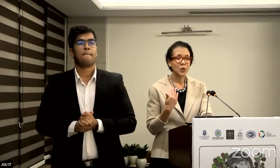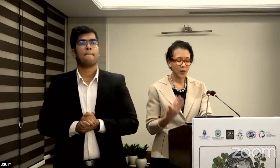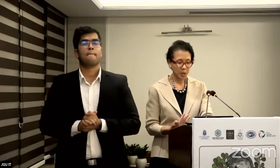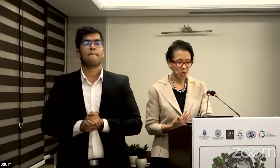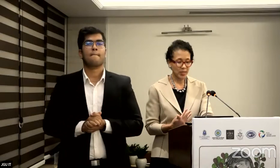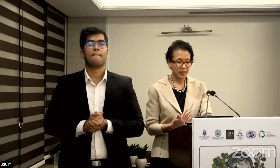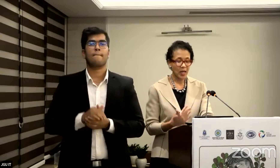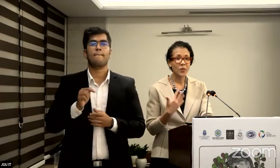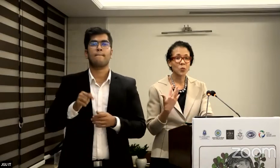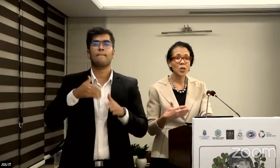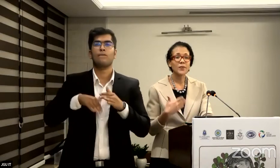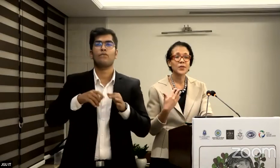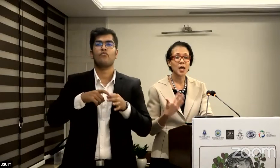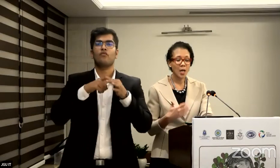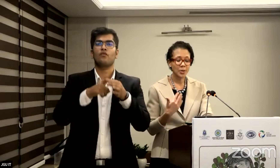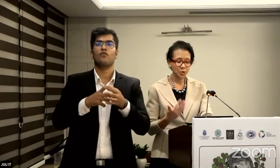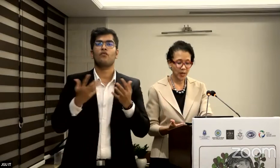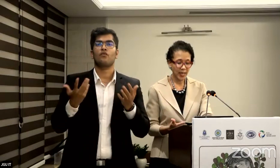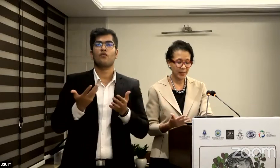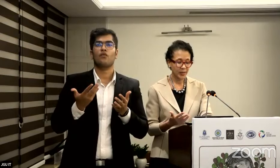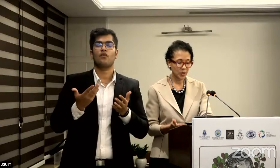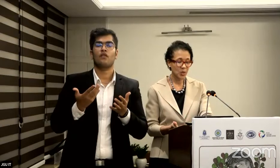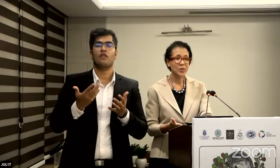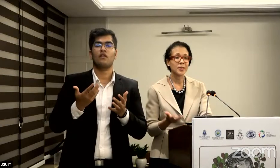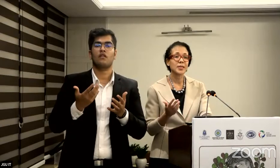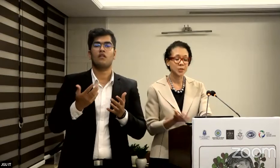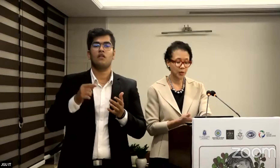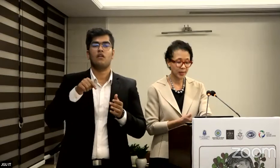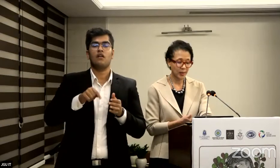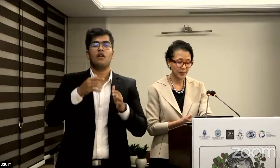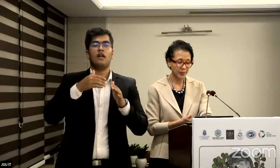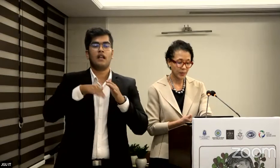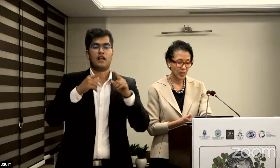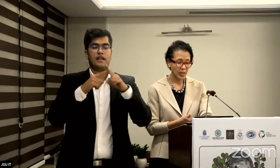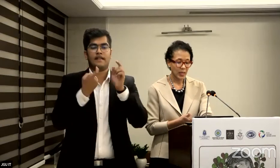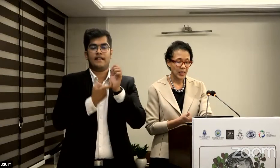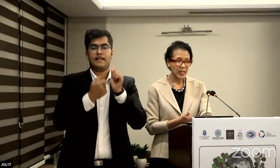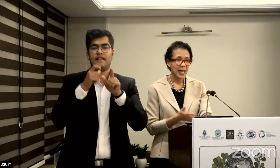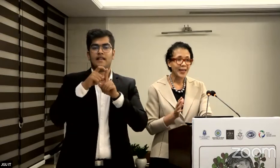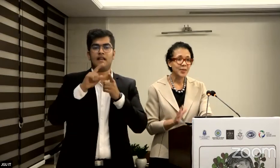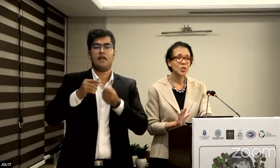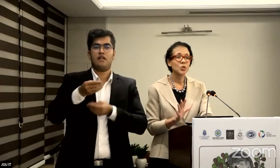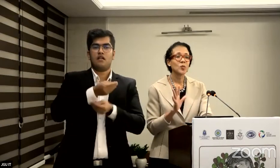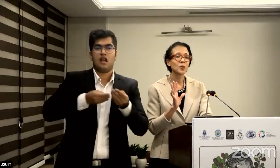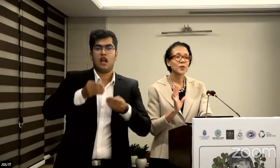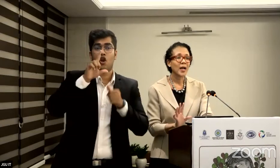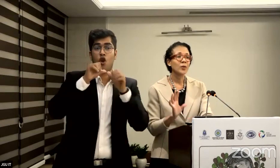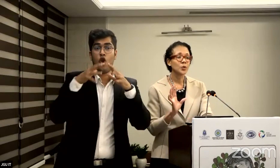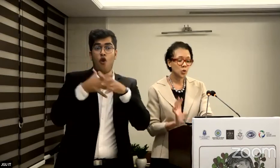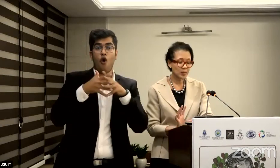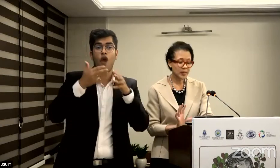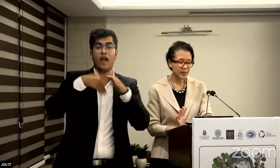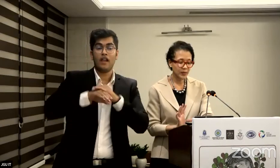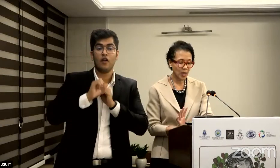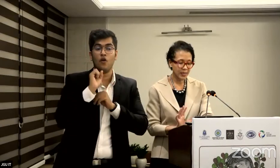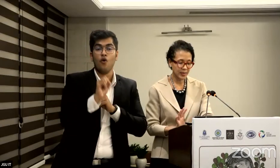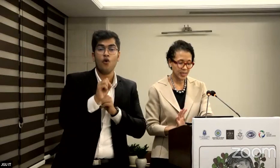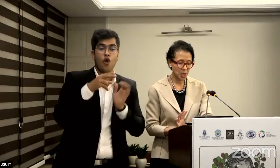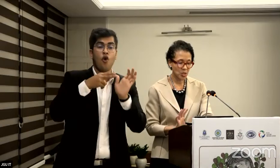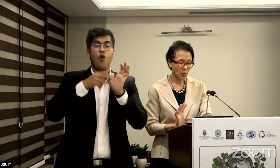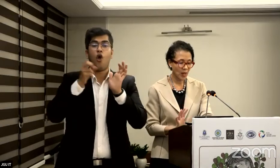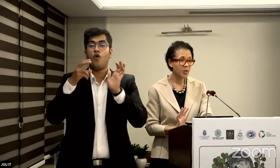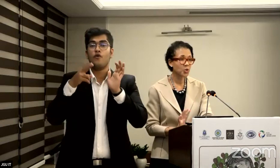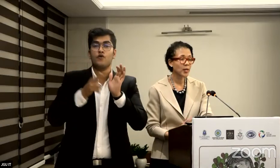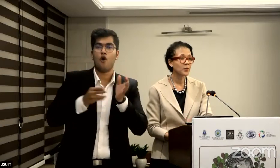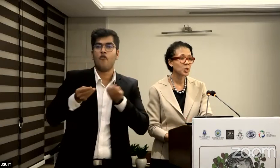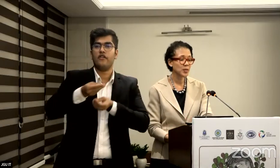epistemic question of the role of non-trade concerns in trade law. It has to do with profound normative